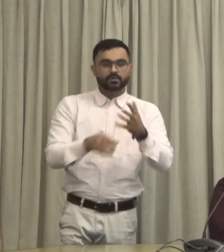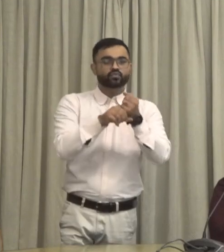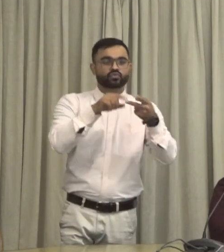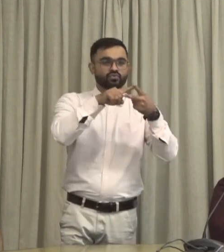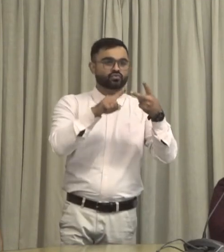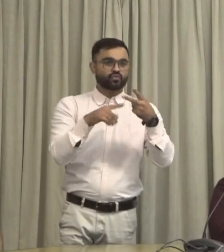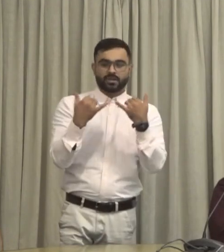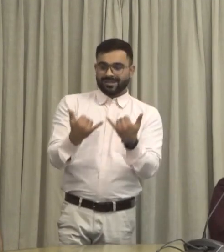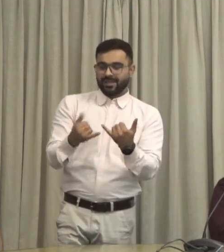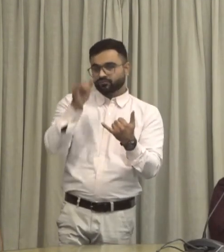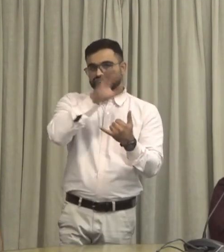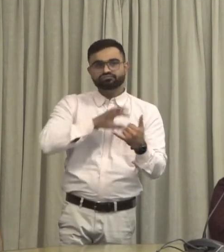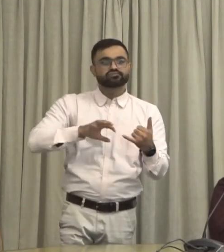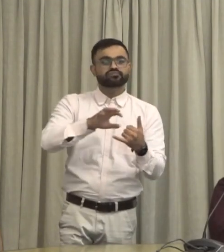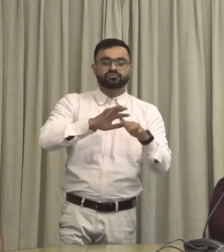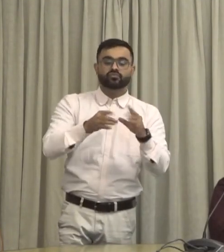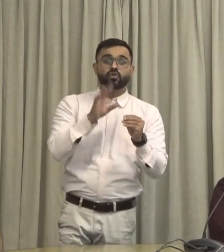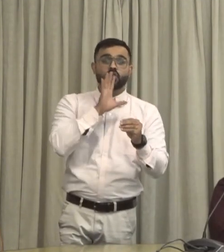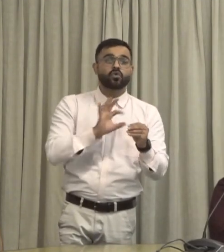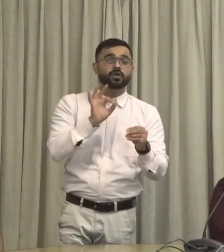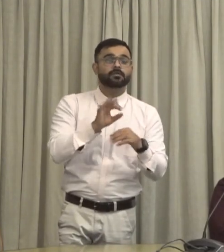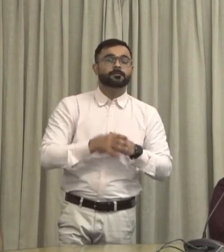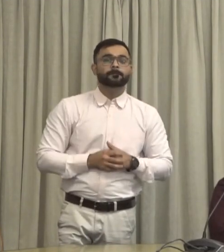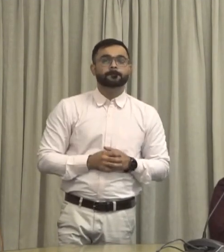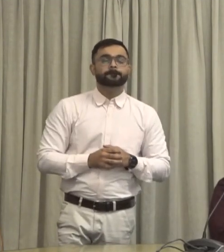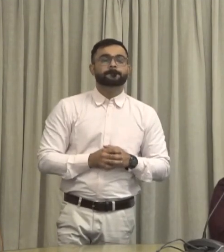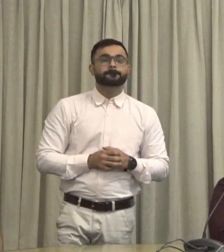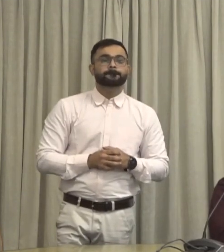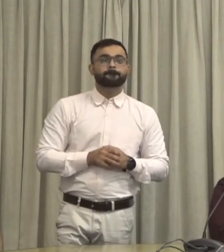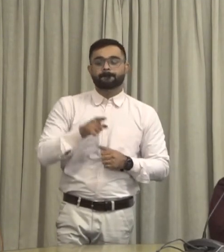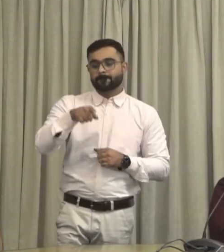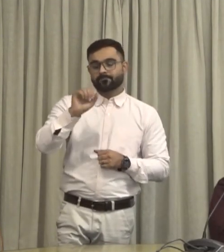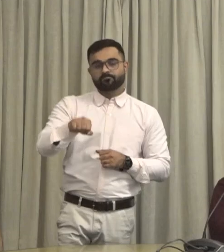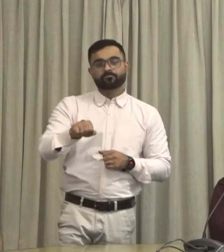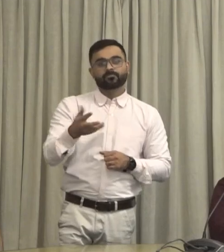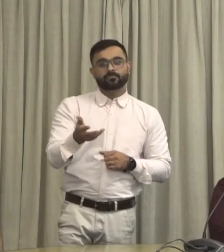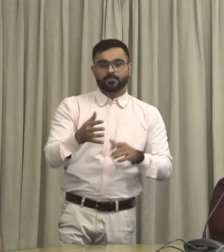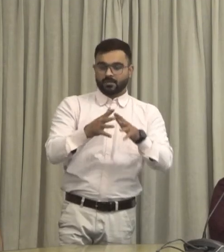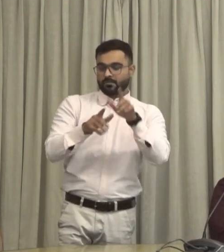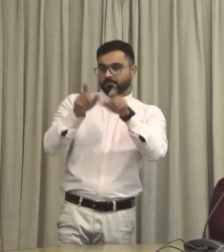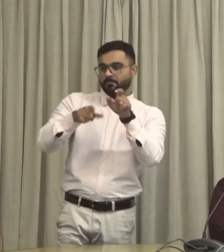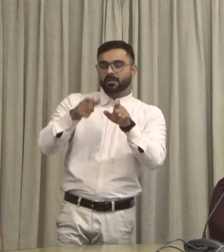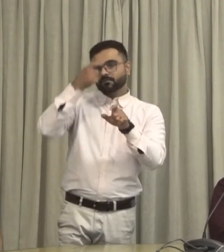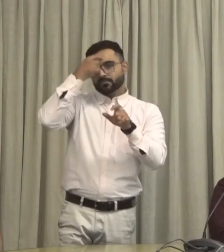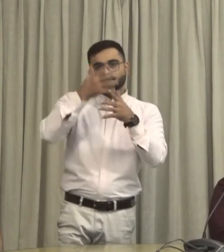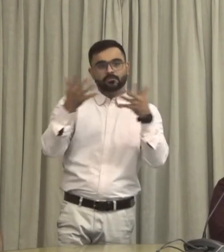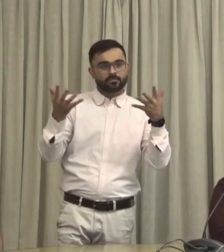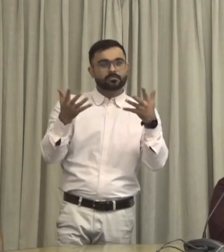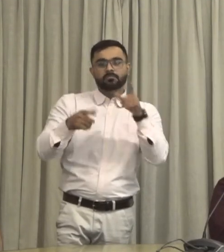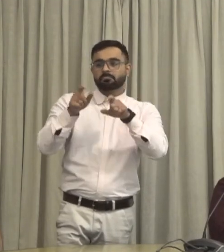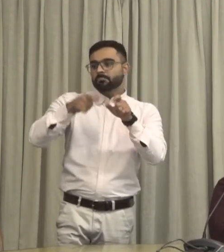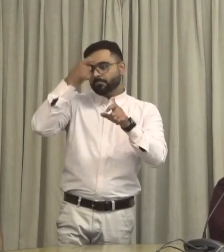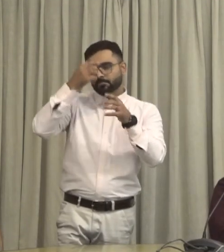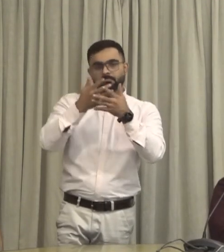two as of now in our country. But originally, it's a human problem. It's a human